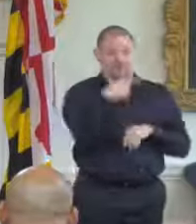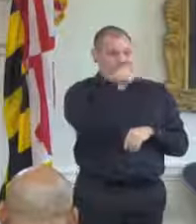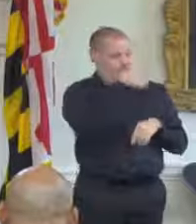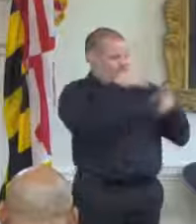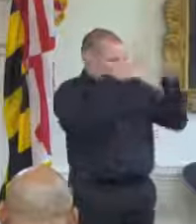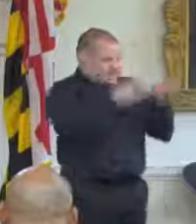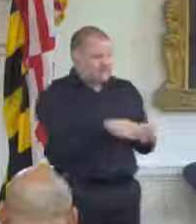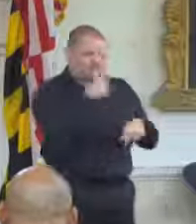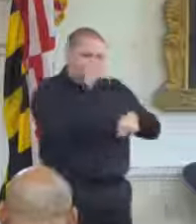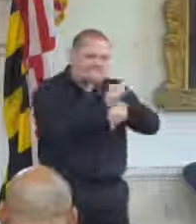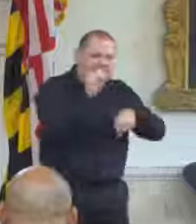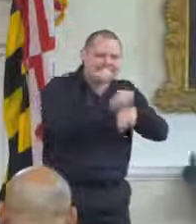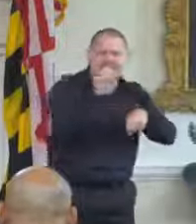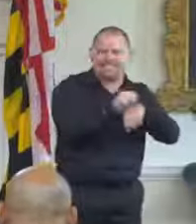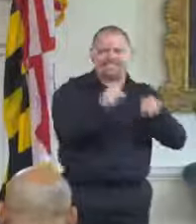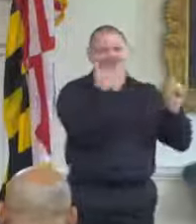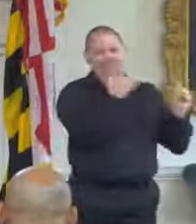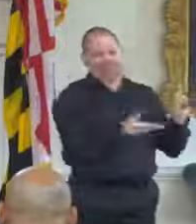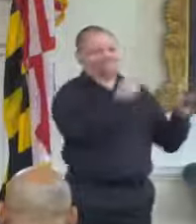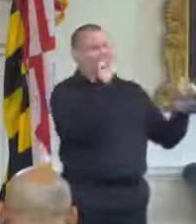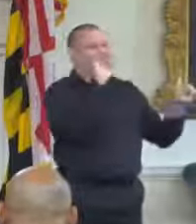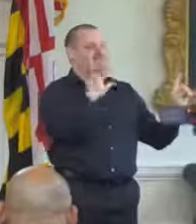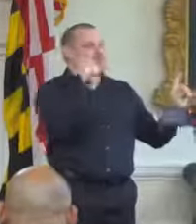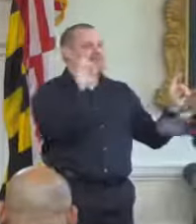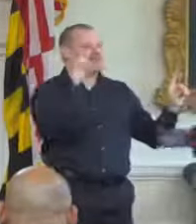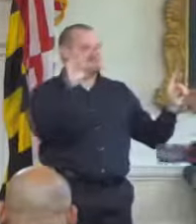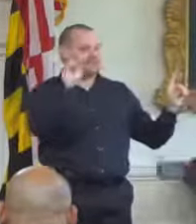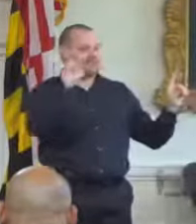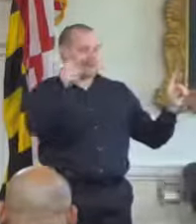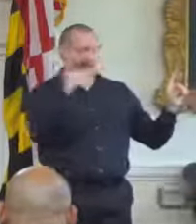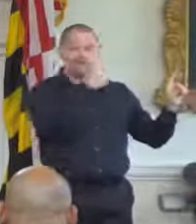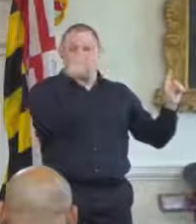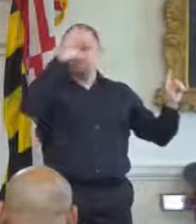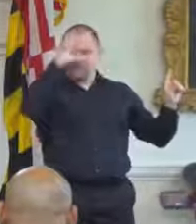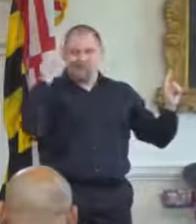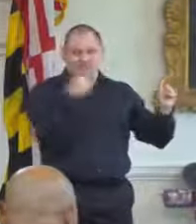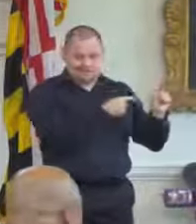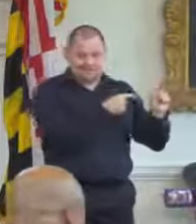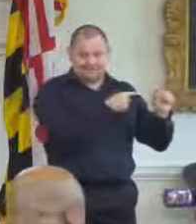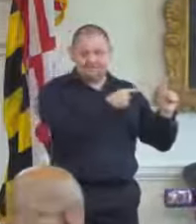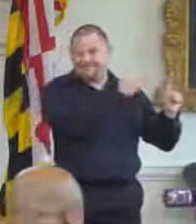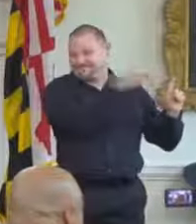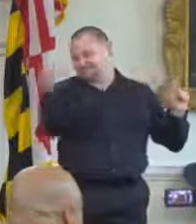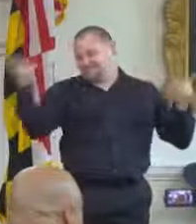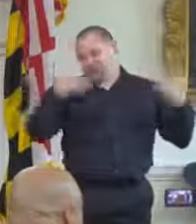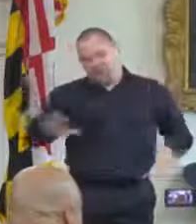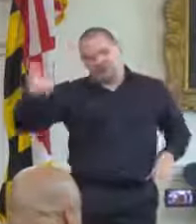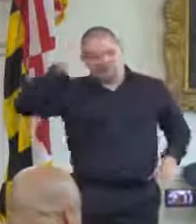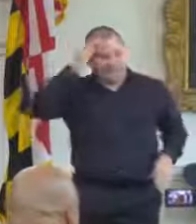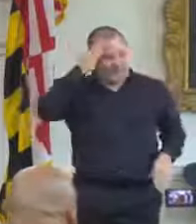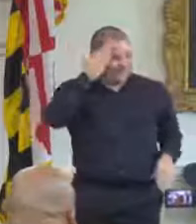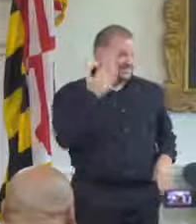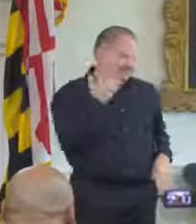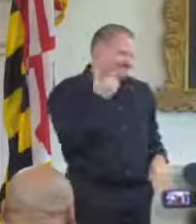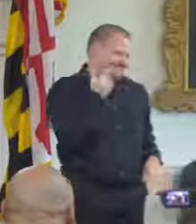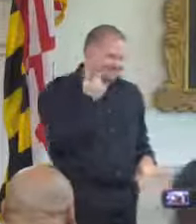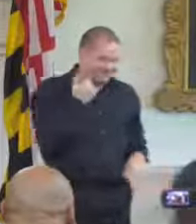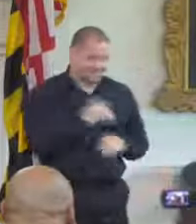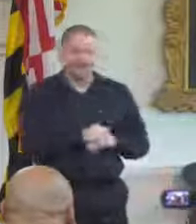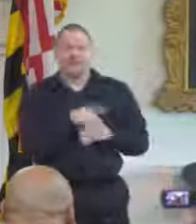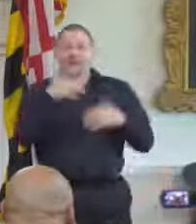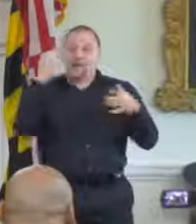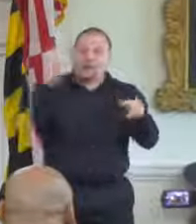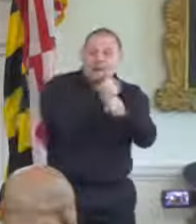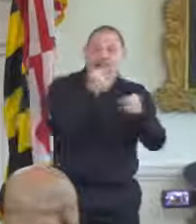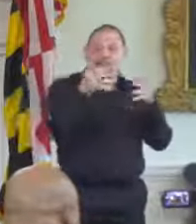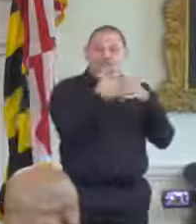today. You probably know Nyle DiMarco as the winner of America's Next Top